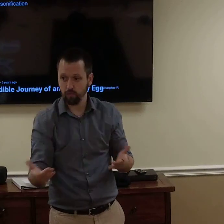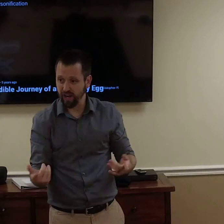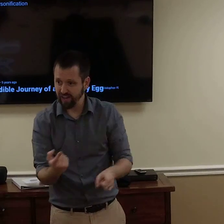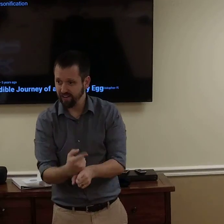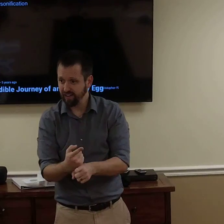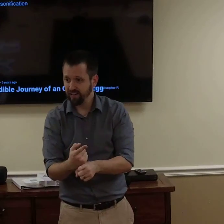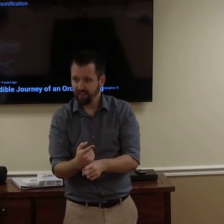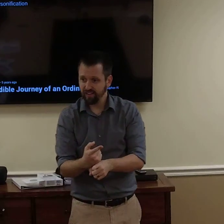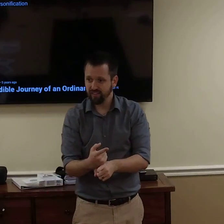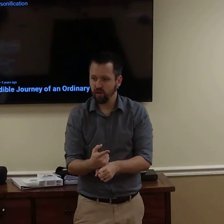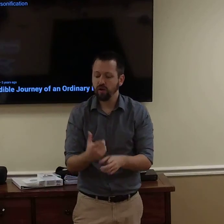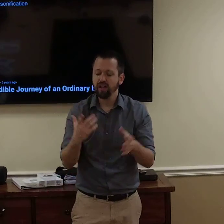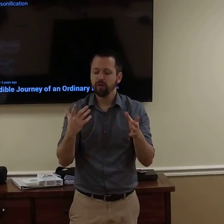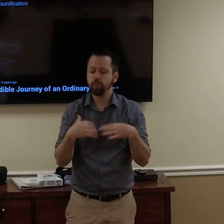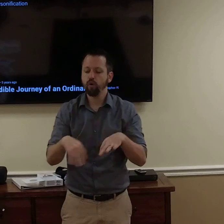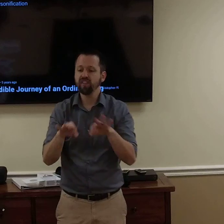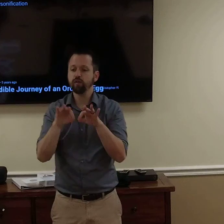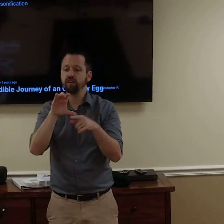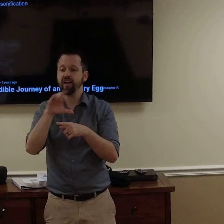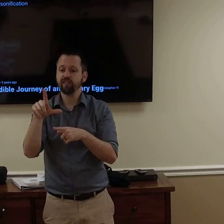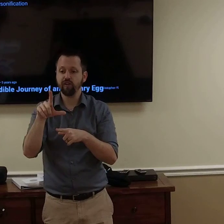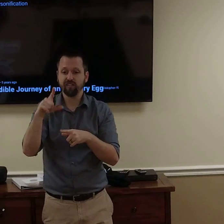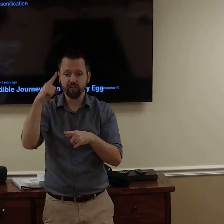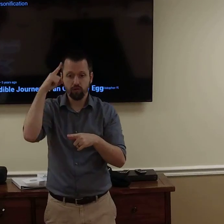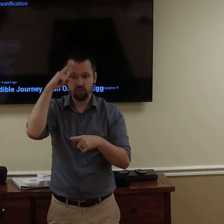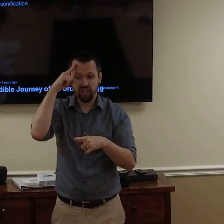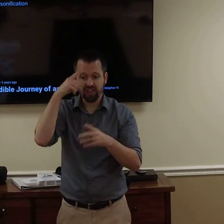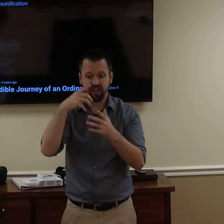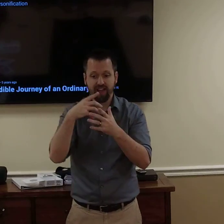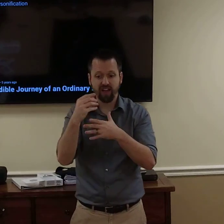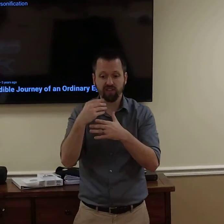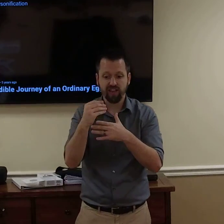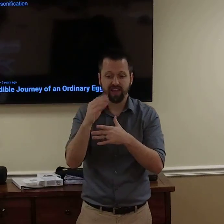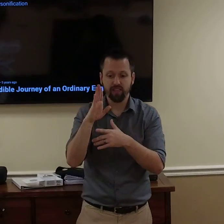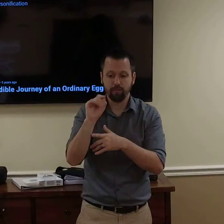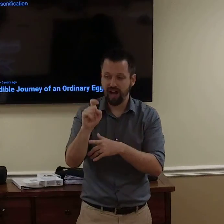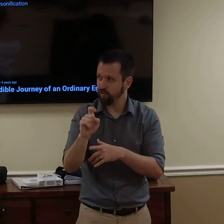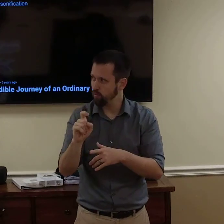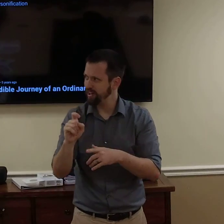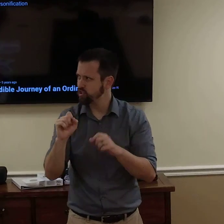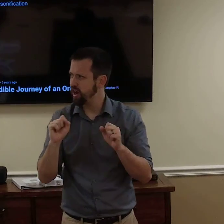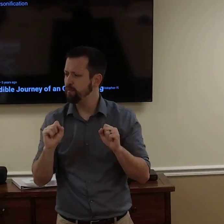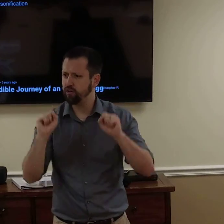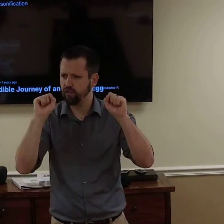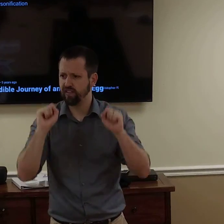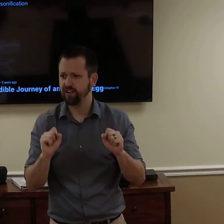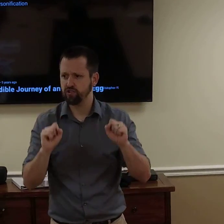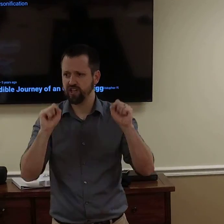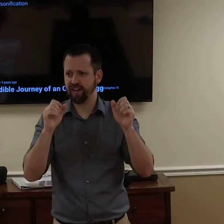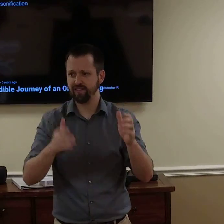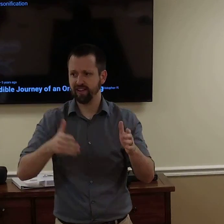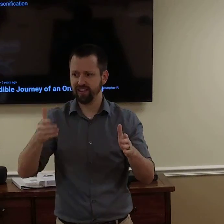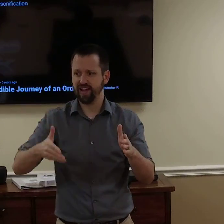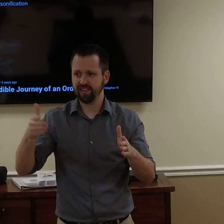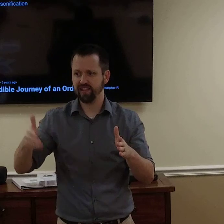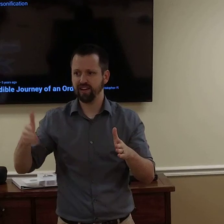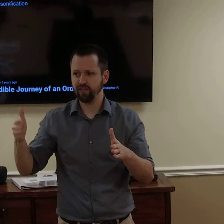Right? So, important thing with classifiers that you think outside the box. We'll make sure, I'm going to do this exercise like that at the end of each